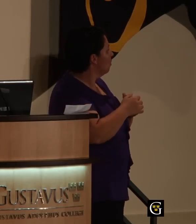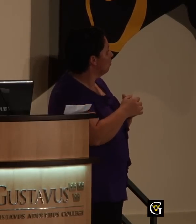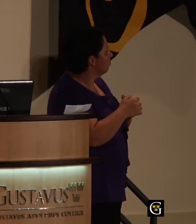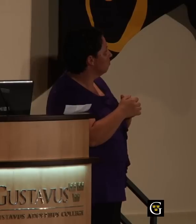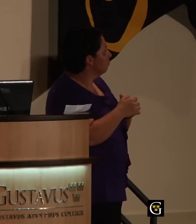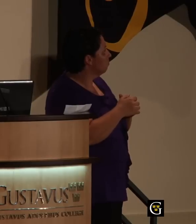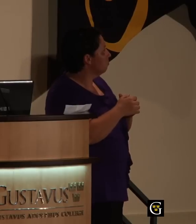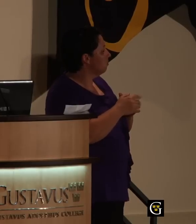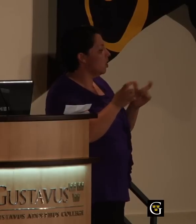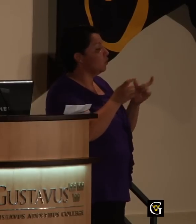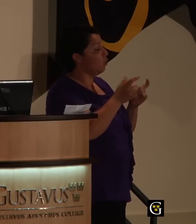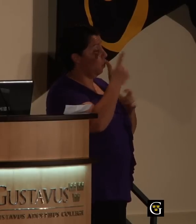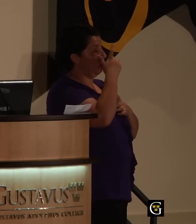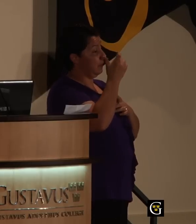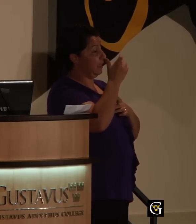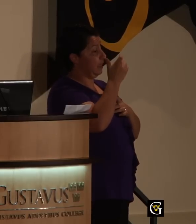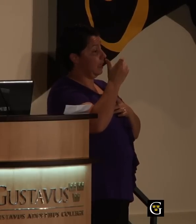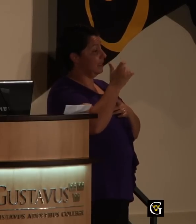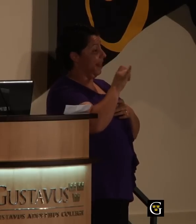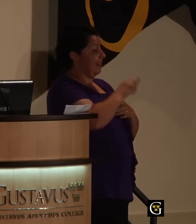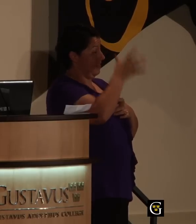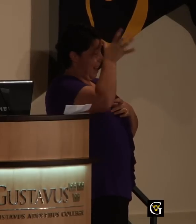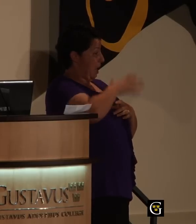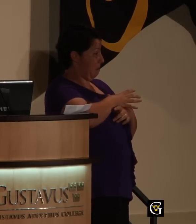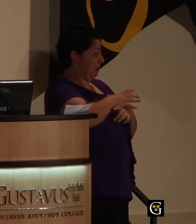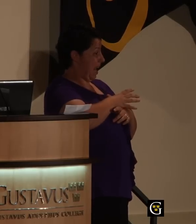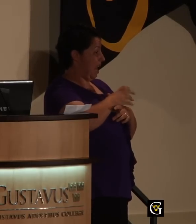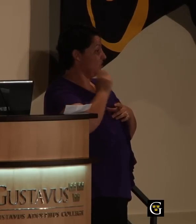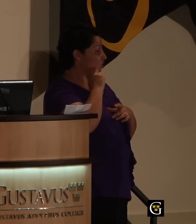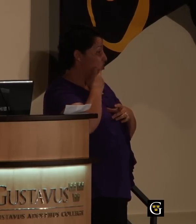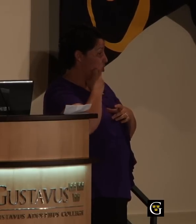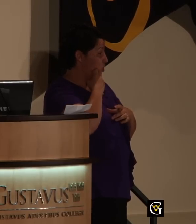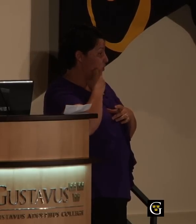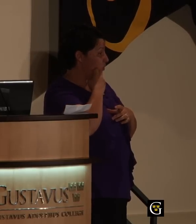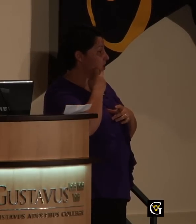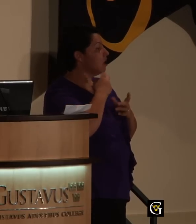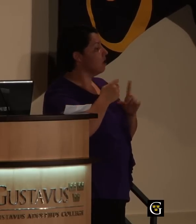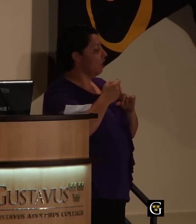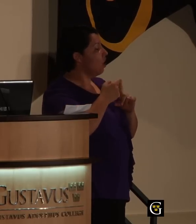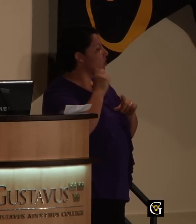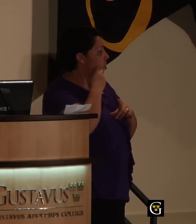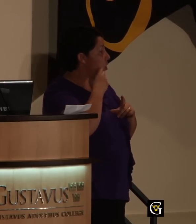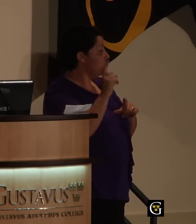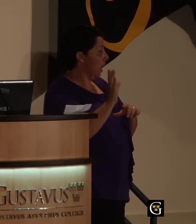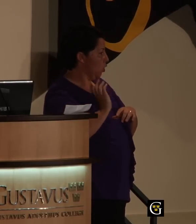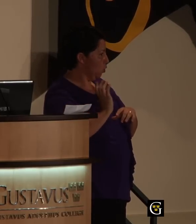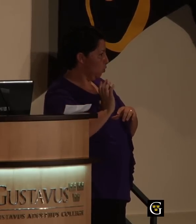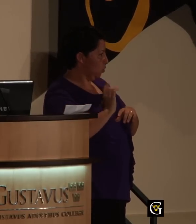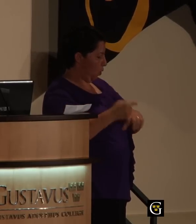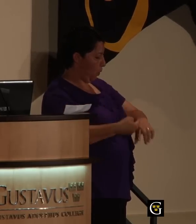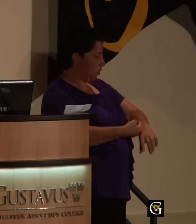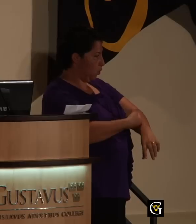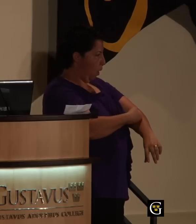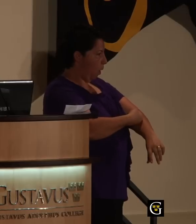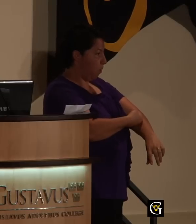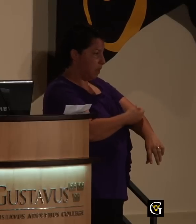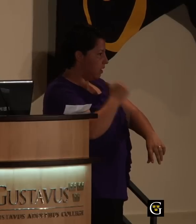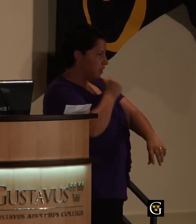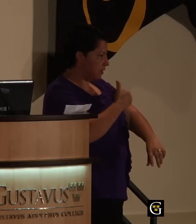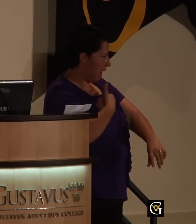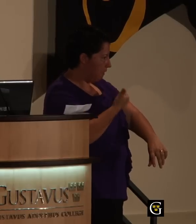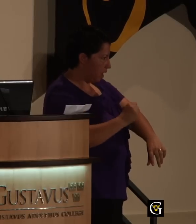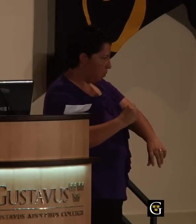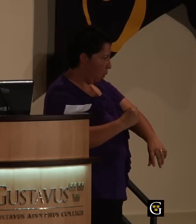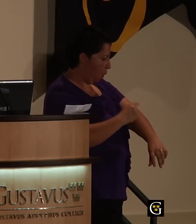It's controlled because that means nerves, the nerves that used to go into the arm that he no longer has, have